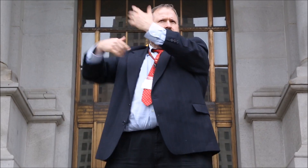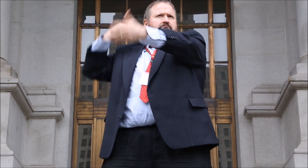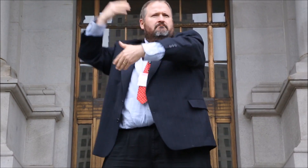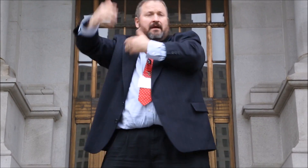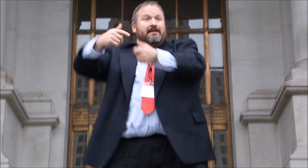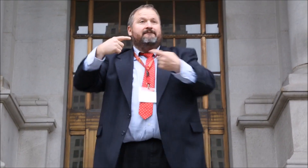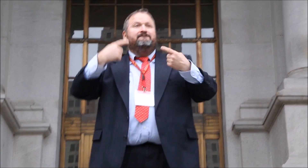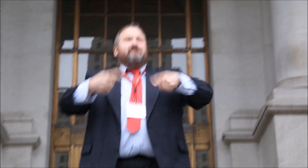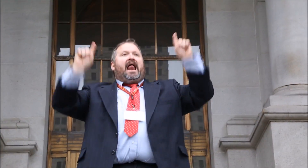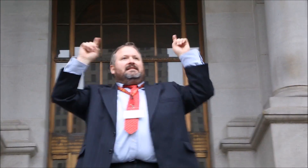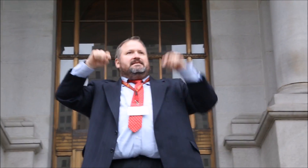I am